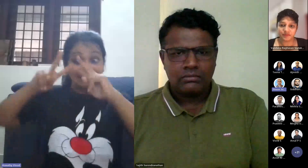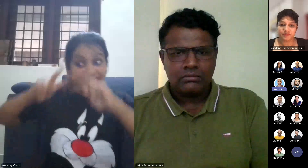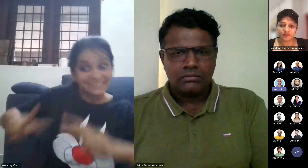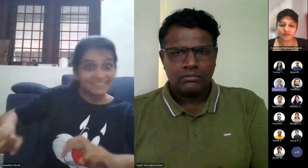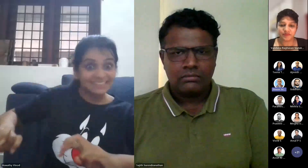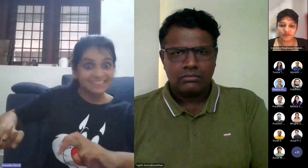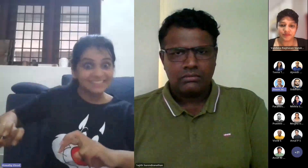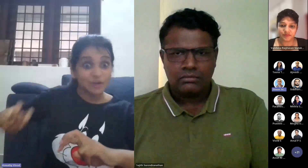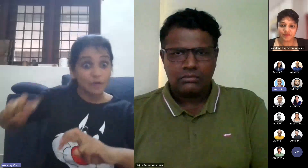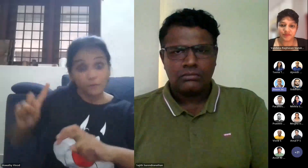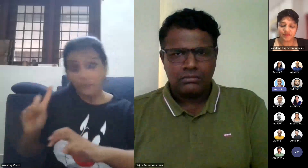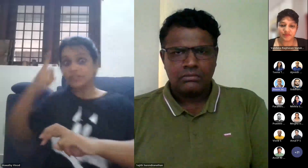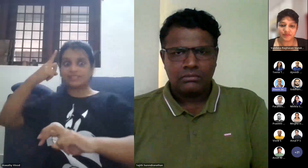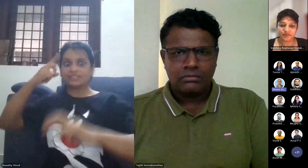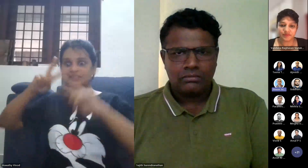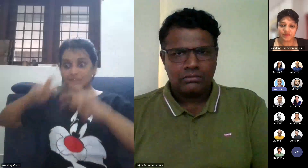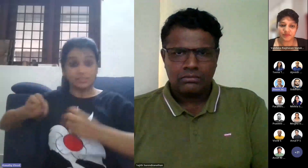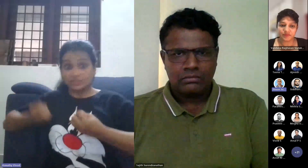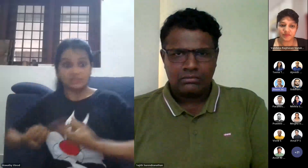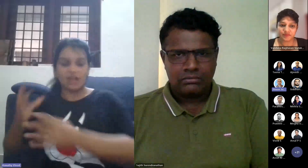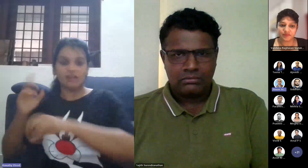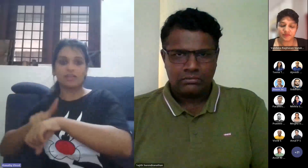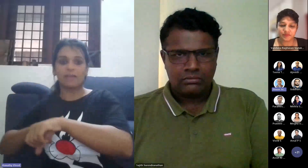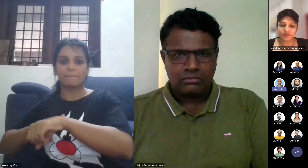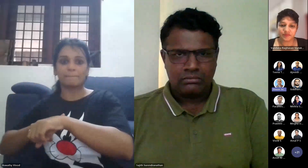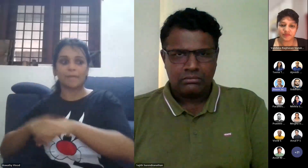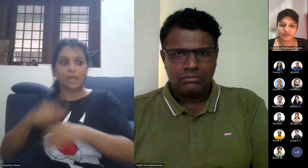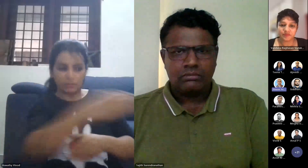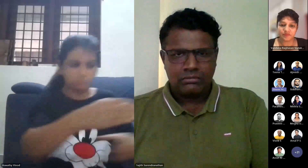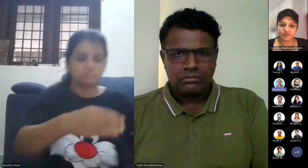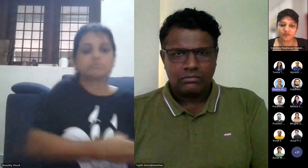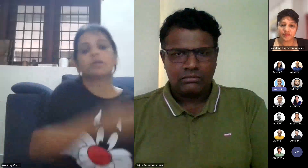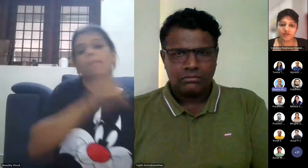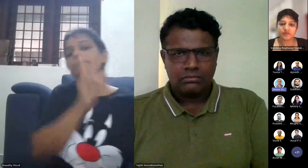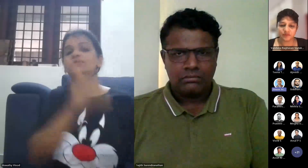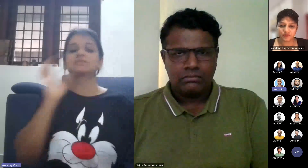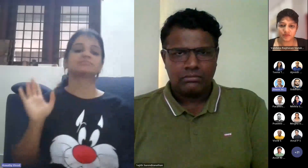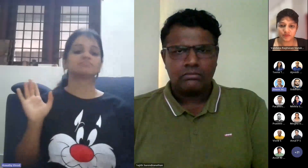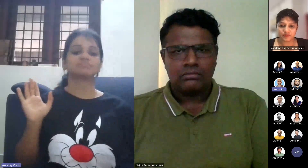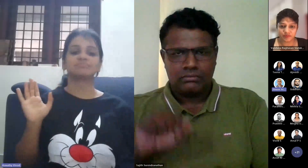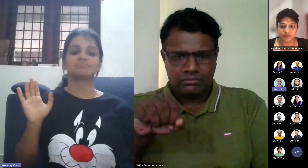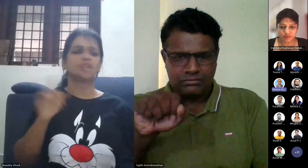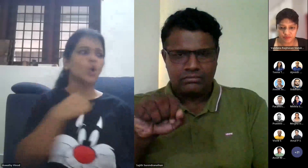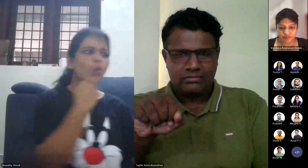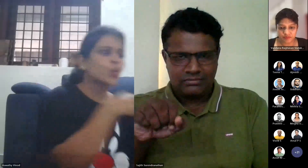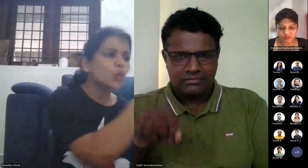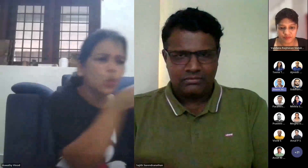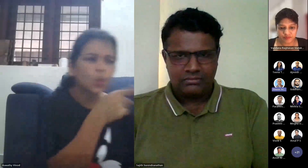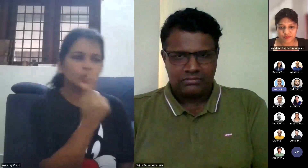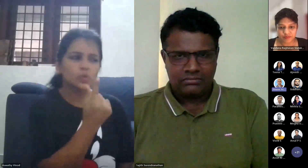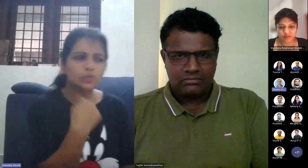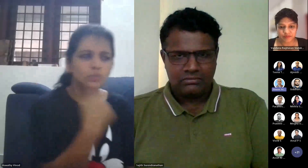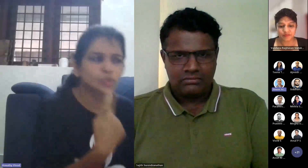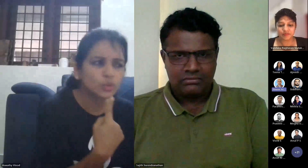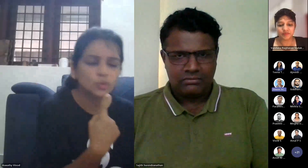research activity. There we will find out which are the user type. And